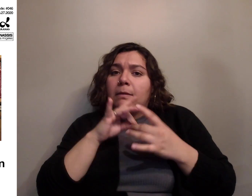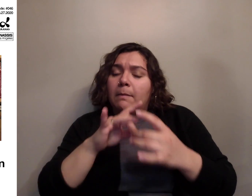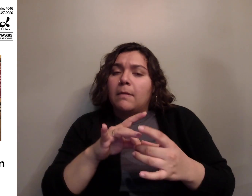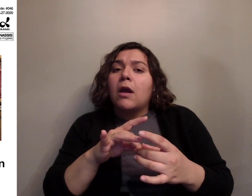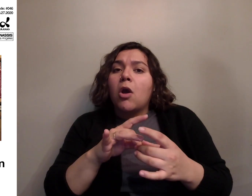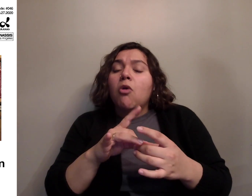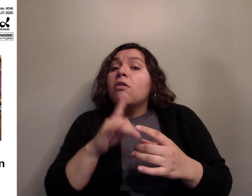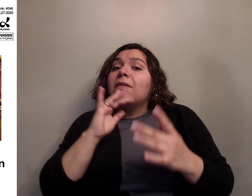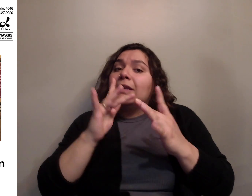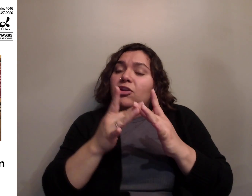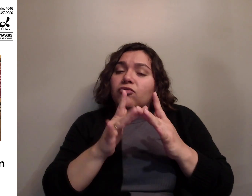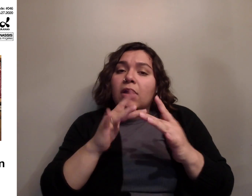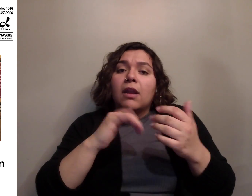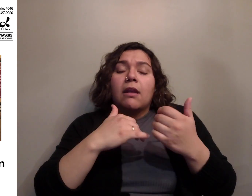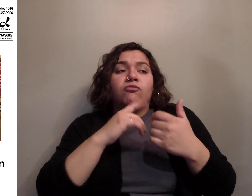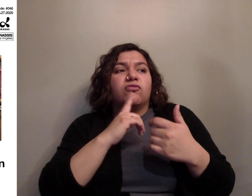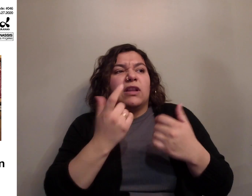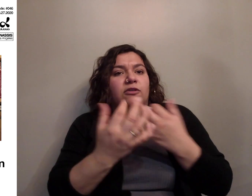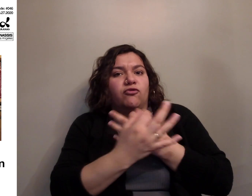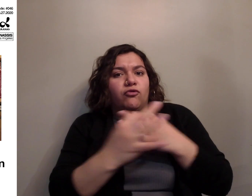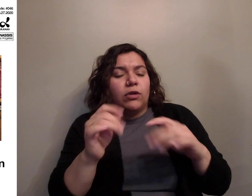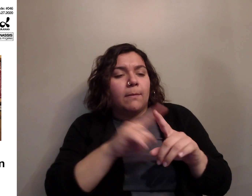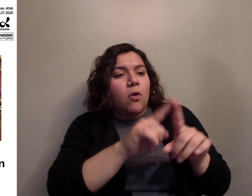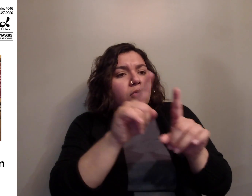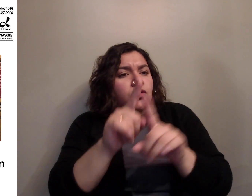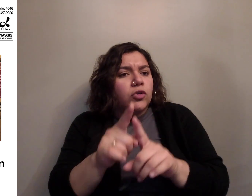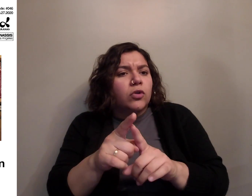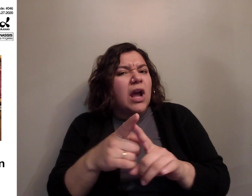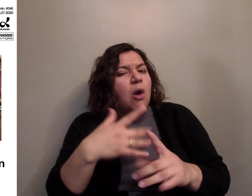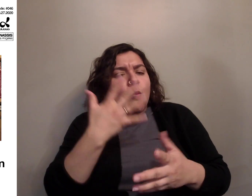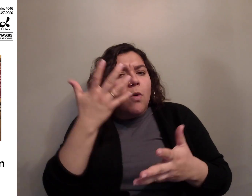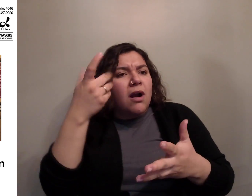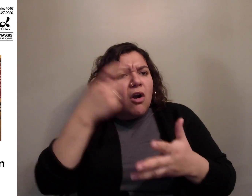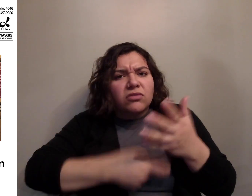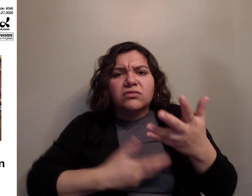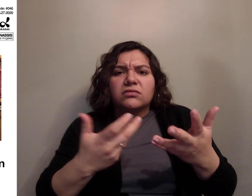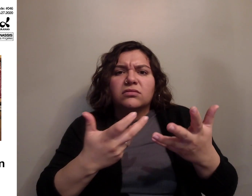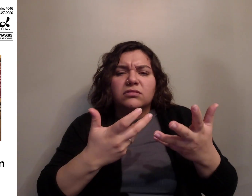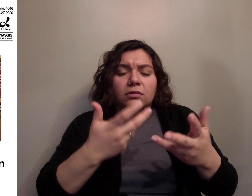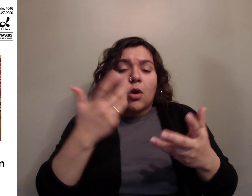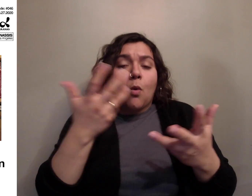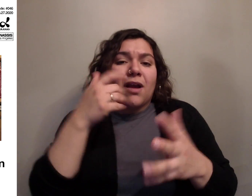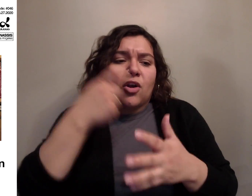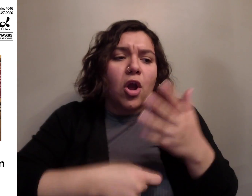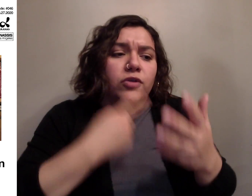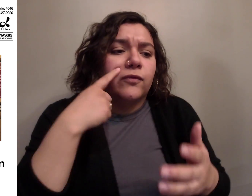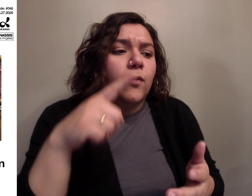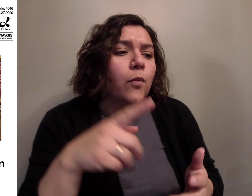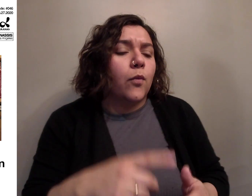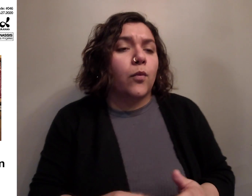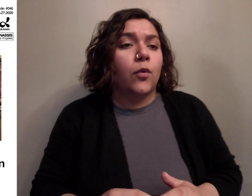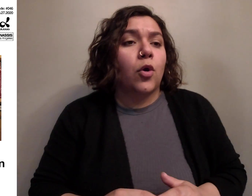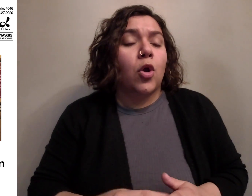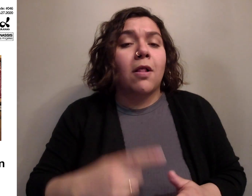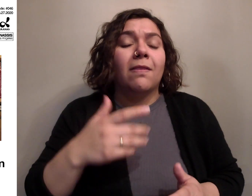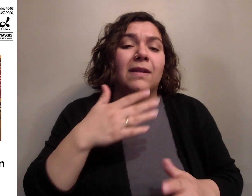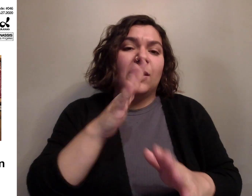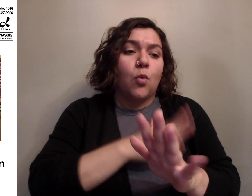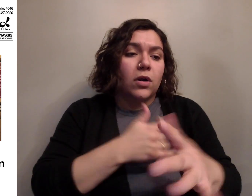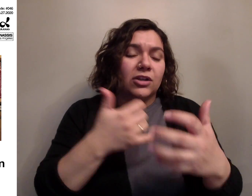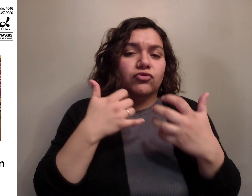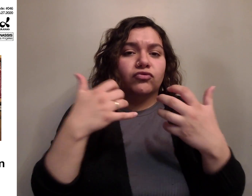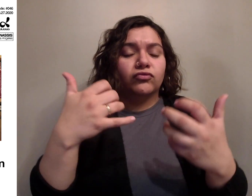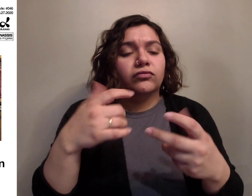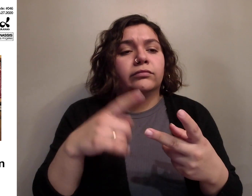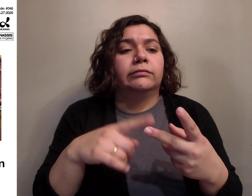speak brilliantly about the internet and how free it is, but also at what cost, and at what cost for